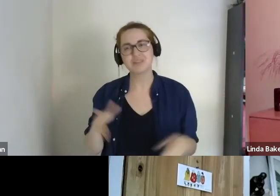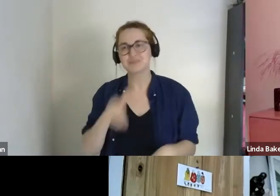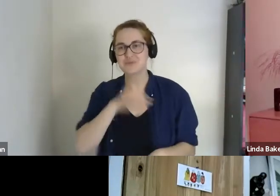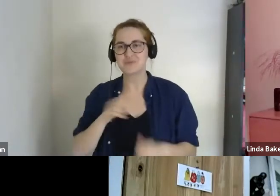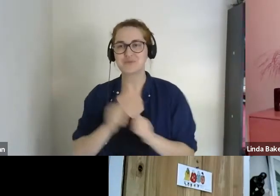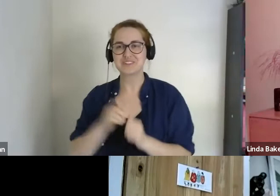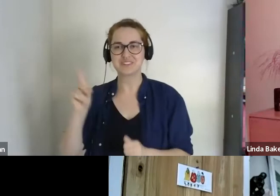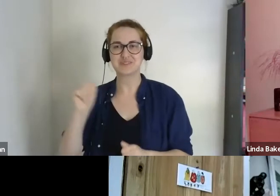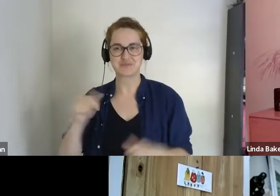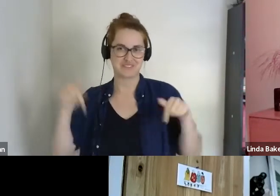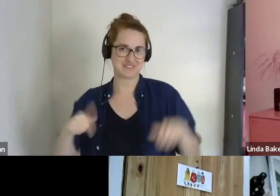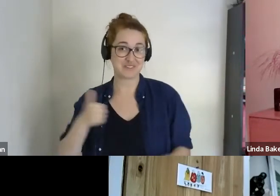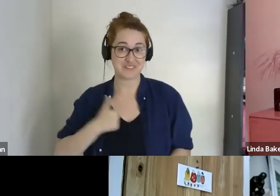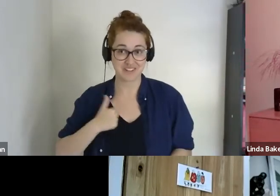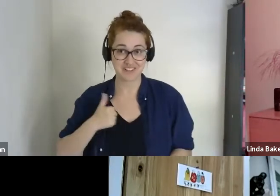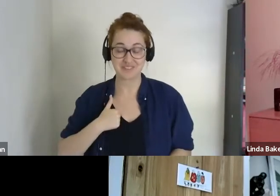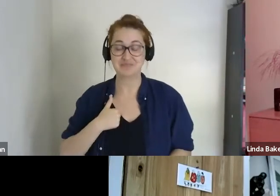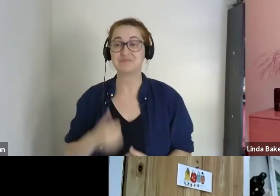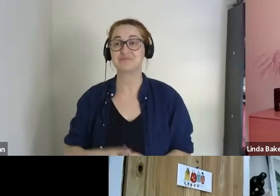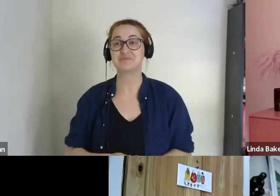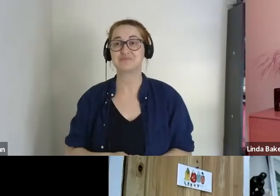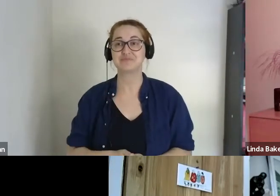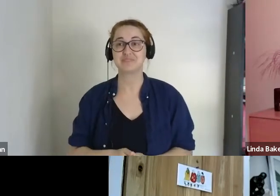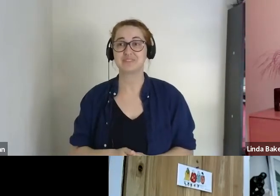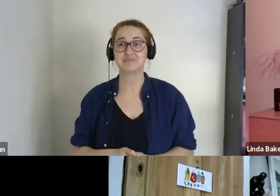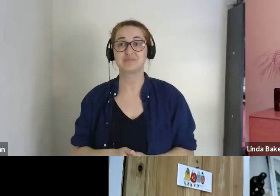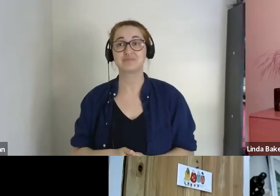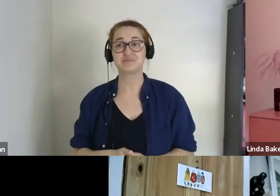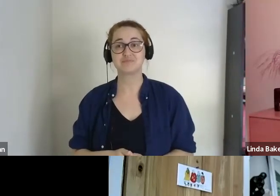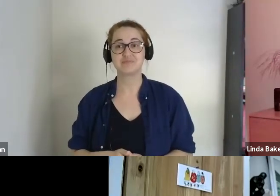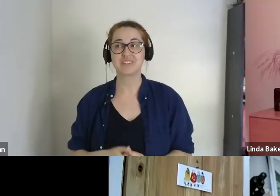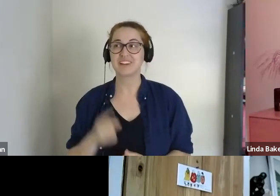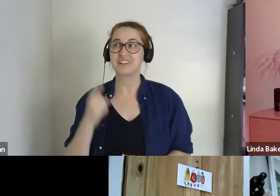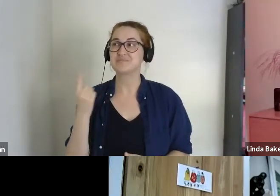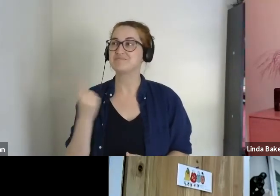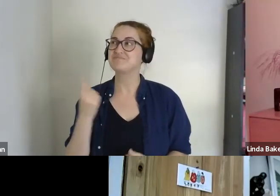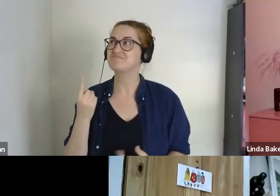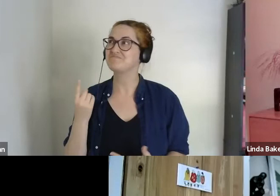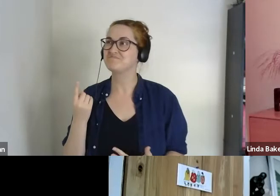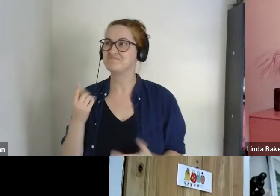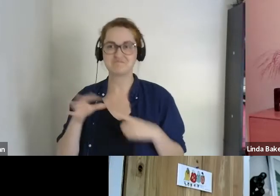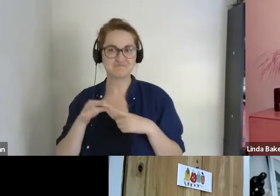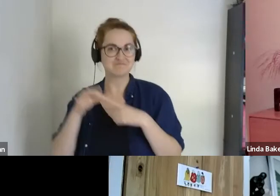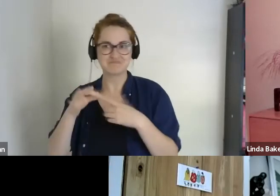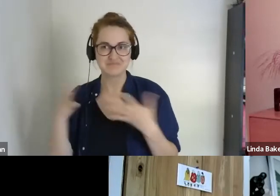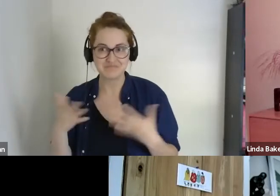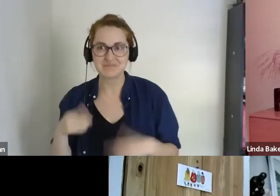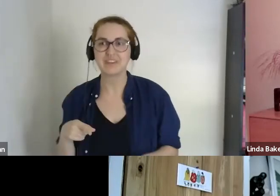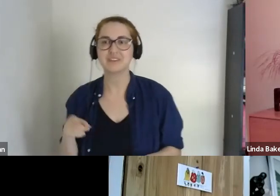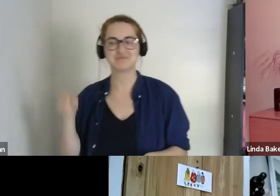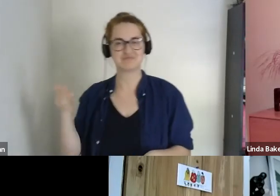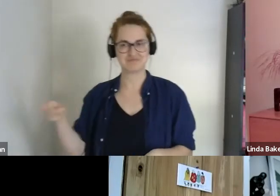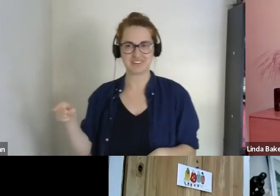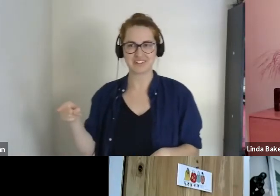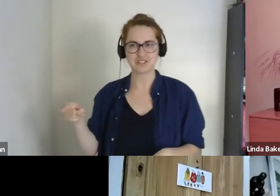disabilities here in Canada. And I think one of the things to know Bonnie is to know that she doesn't shy away from